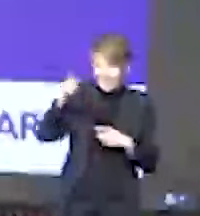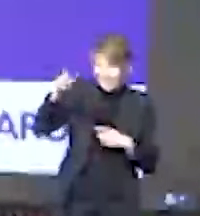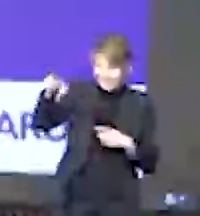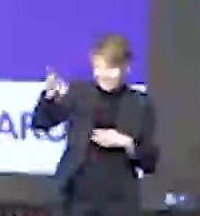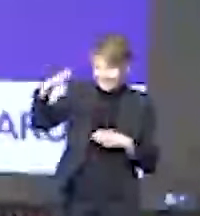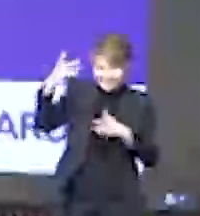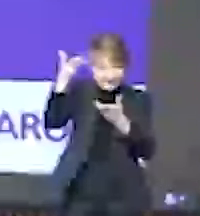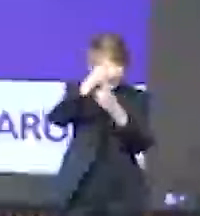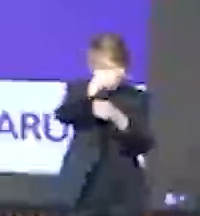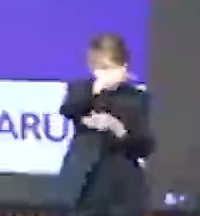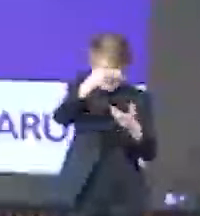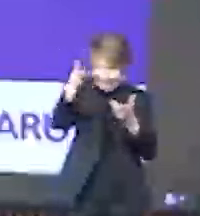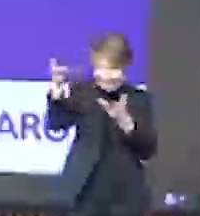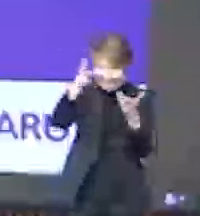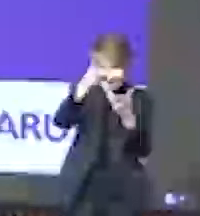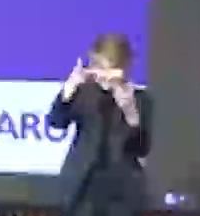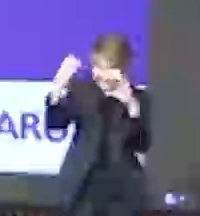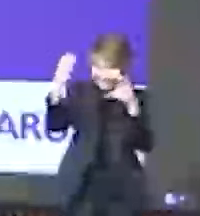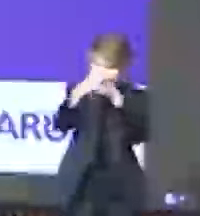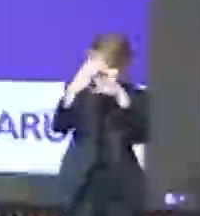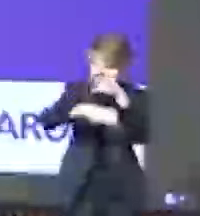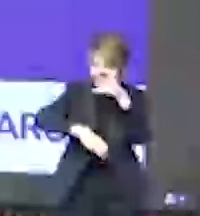How do we help solve it?